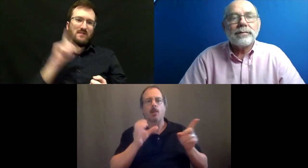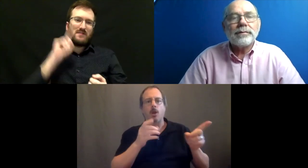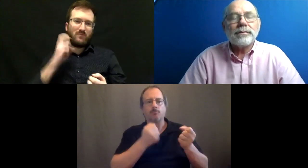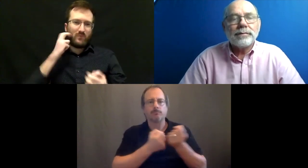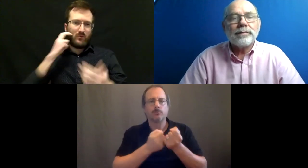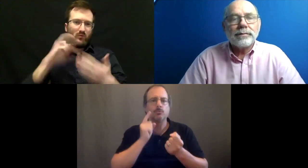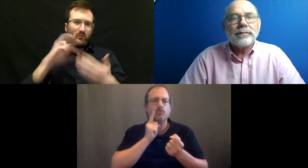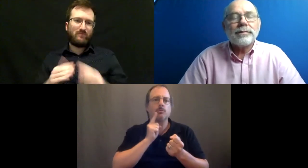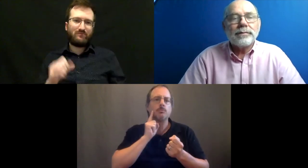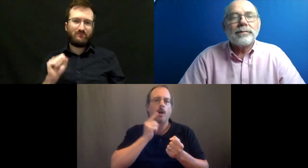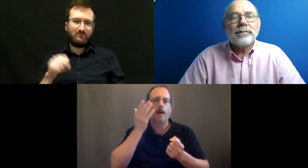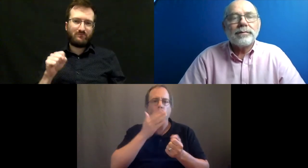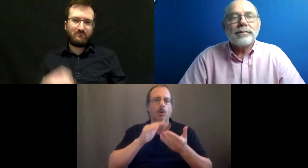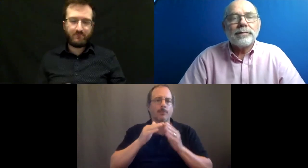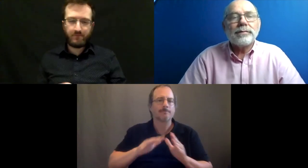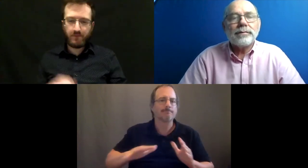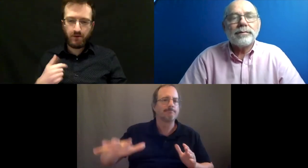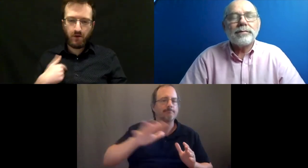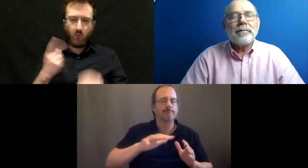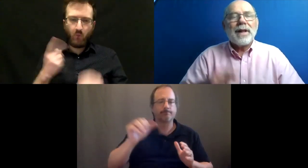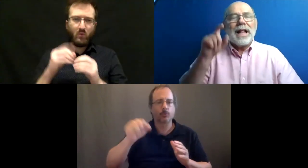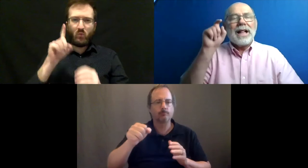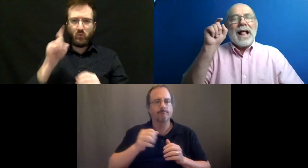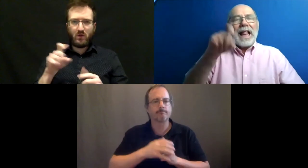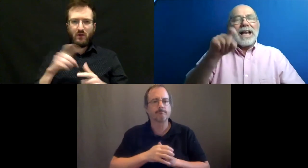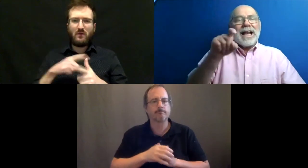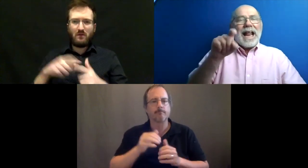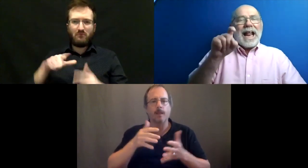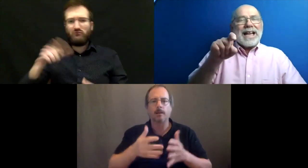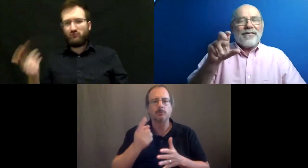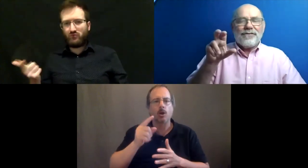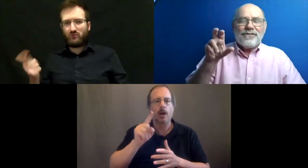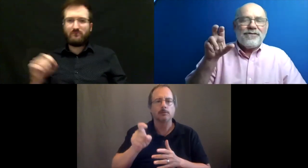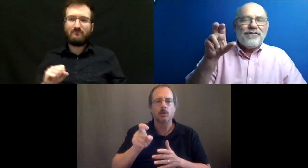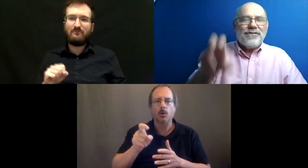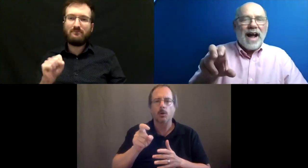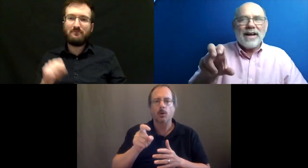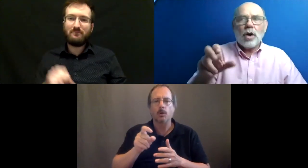model to support the deaf and deafblind communities. I have one more question.